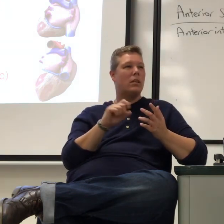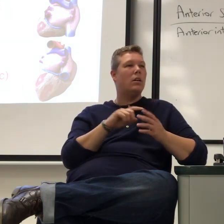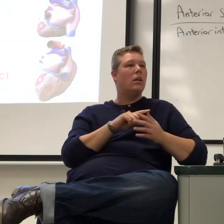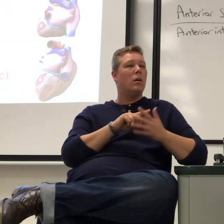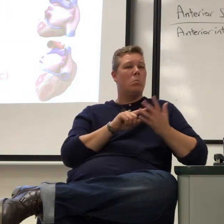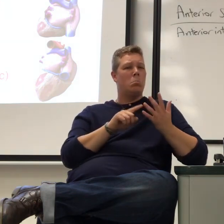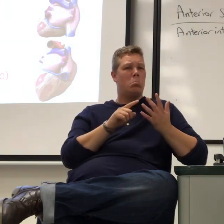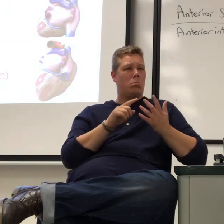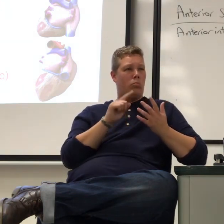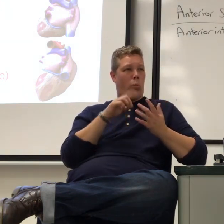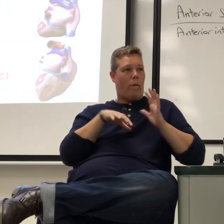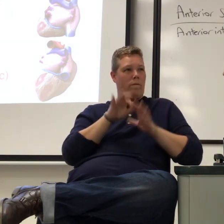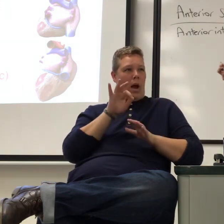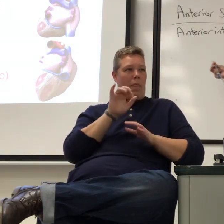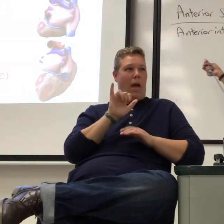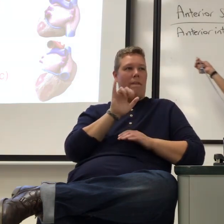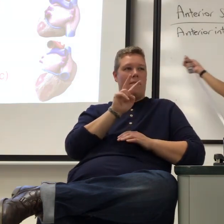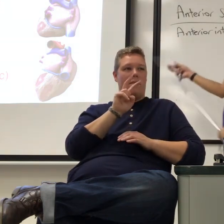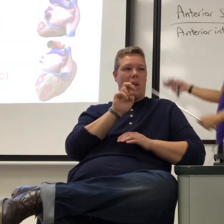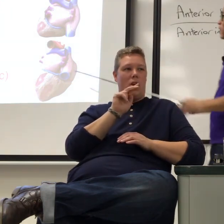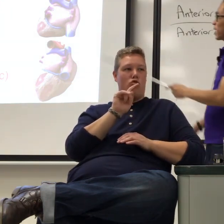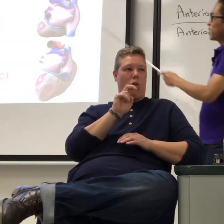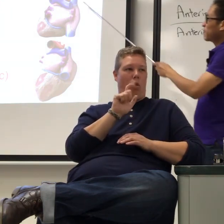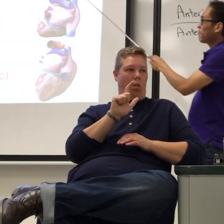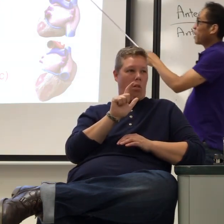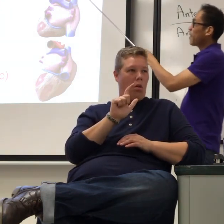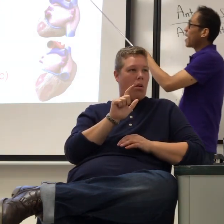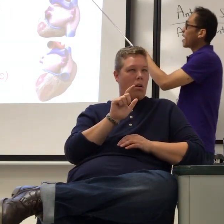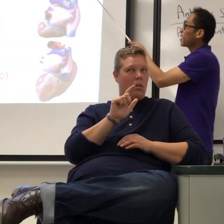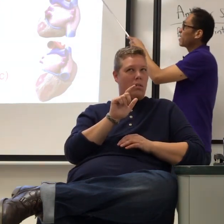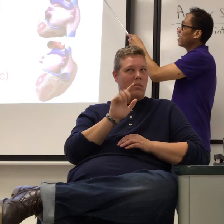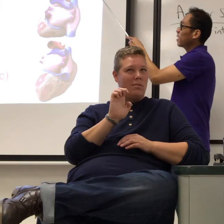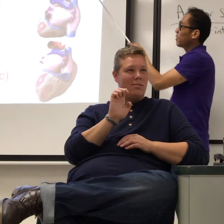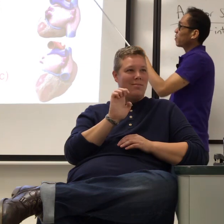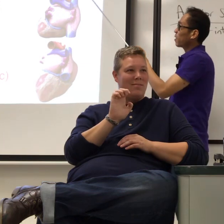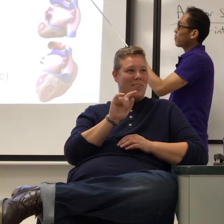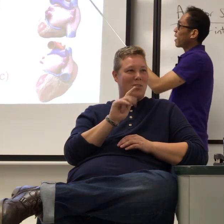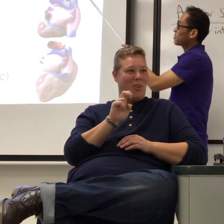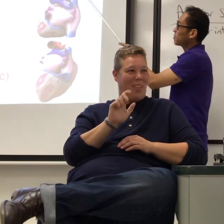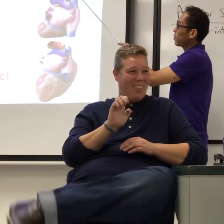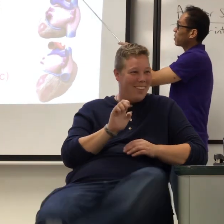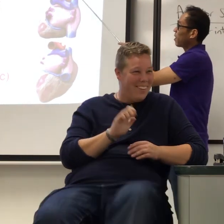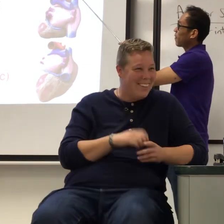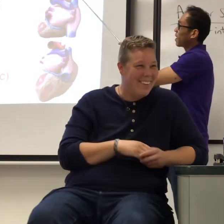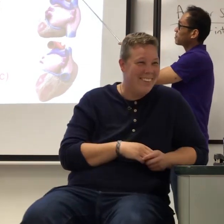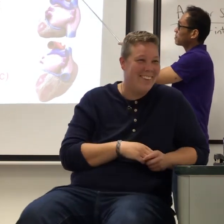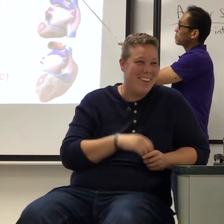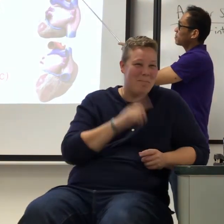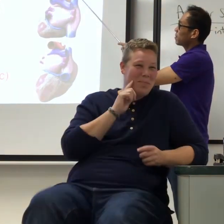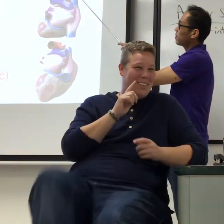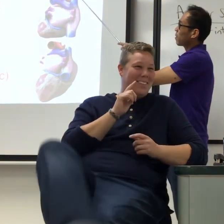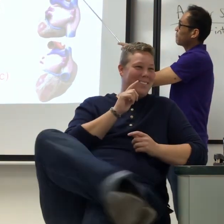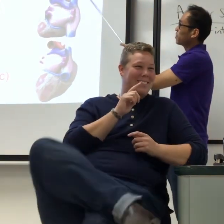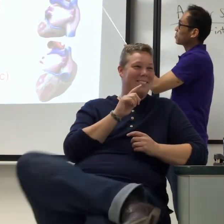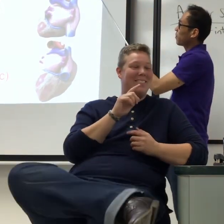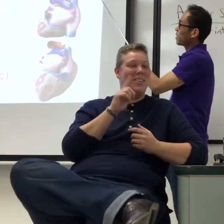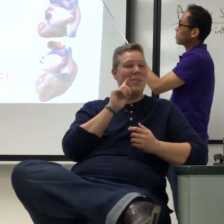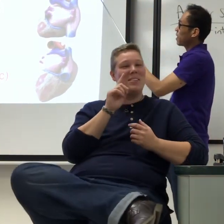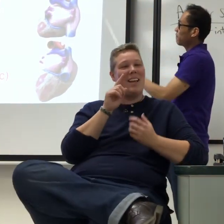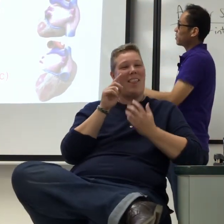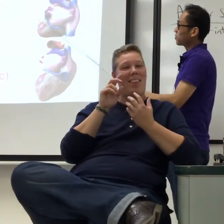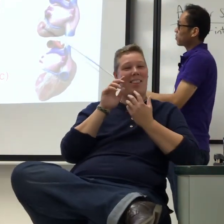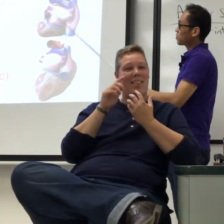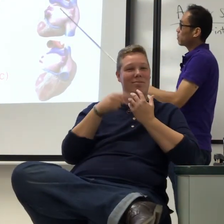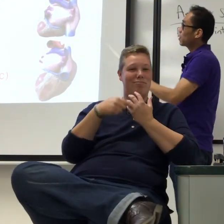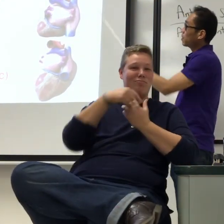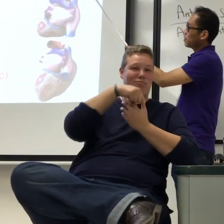you found the ventricles, basically. Because if you can identify that, that's that's the right ventricle, that's the